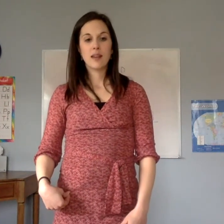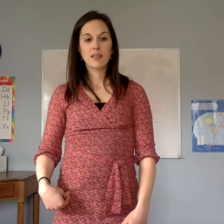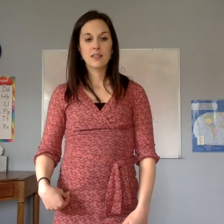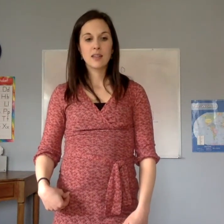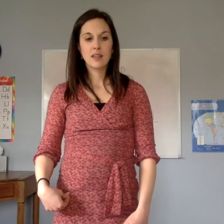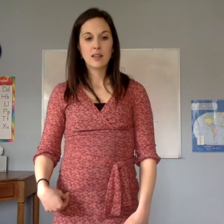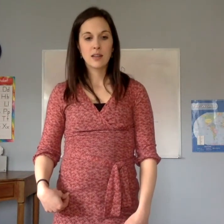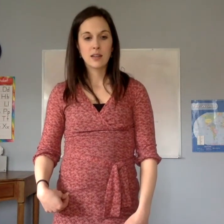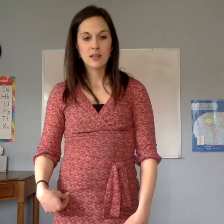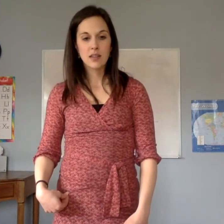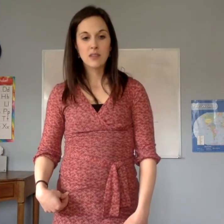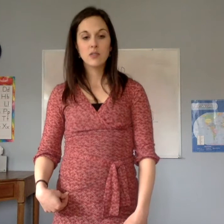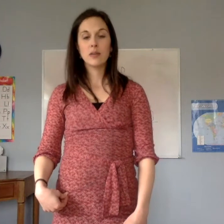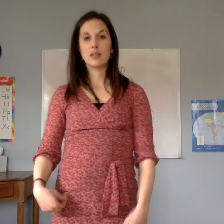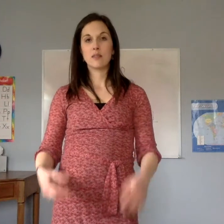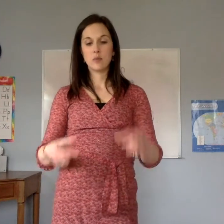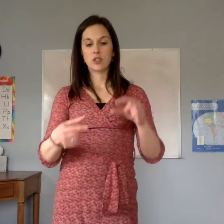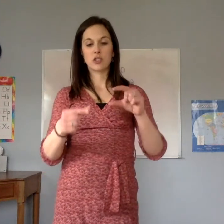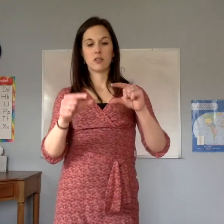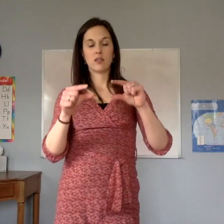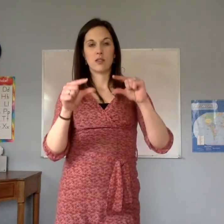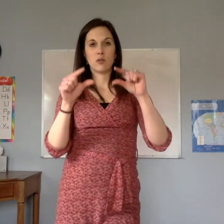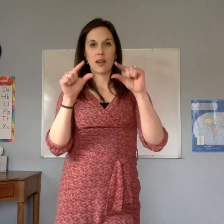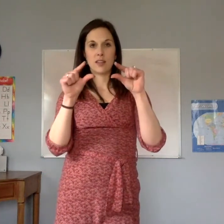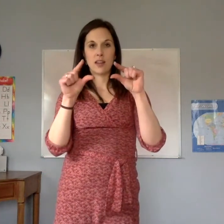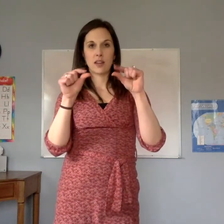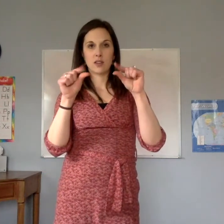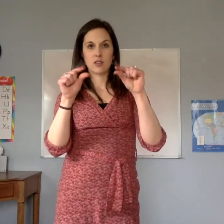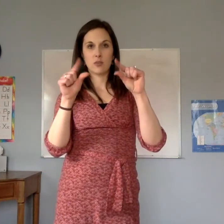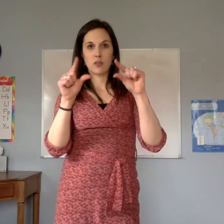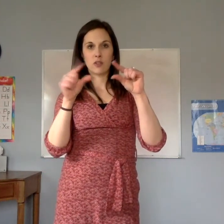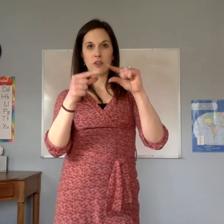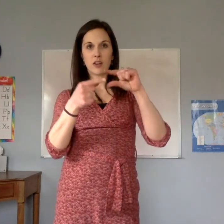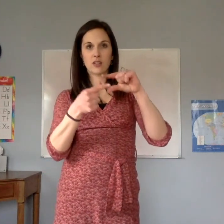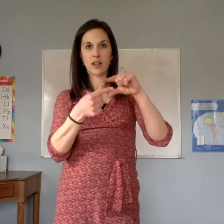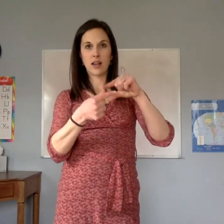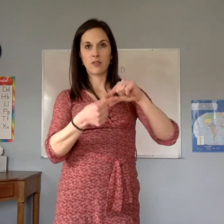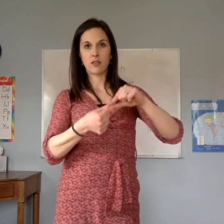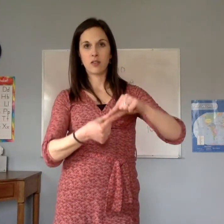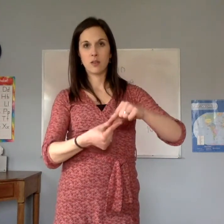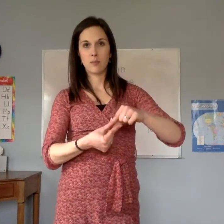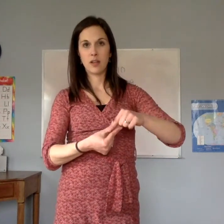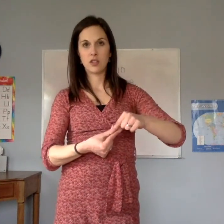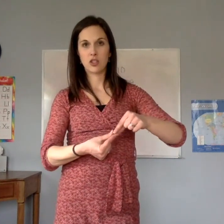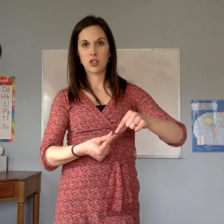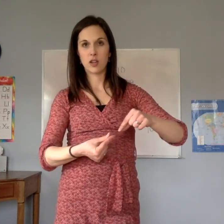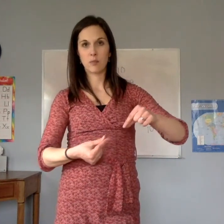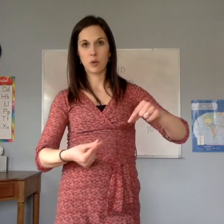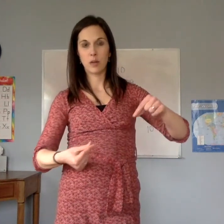Next is Hinduism, which you kind of take 2 pincher fingers and kind of pinch and pull